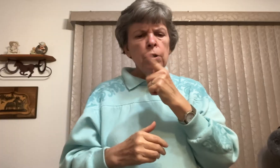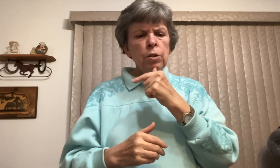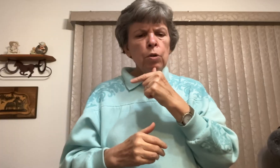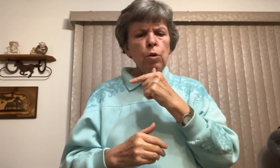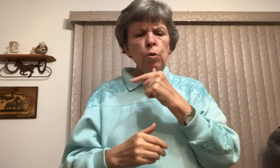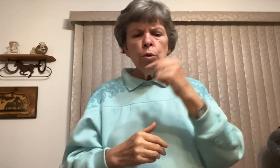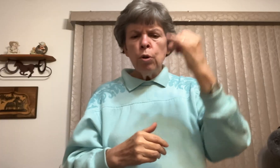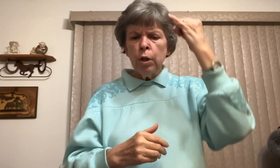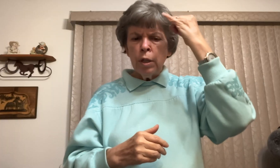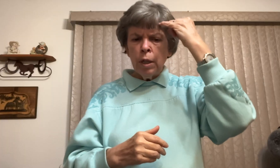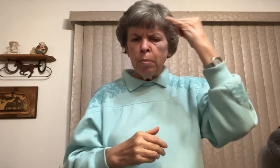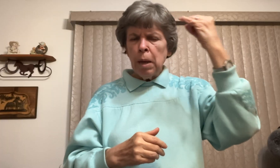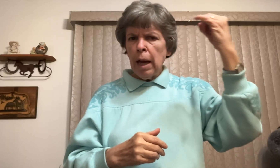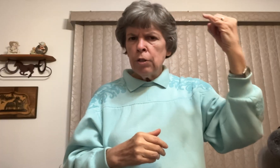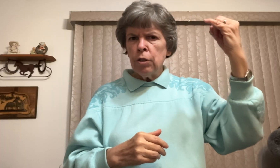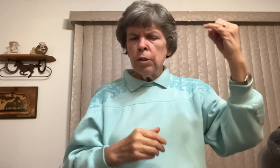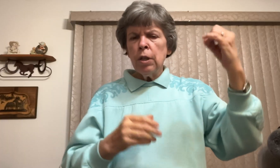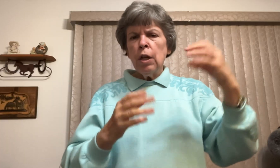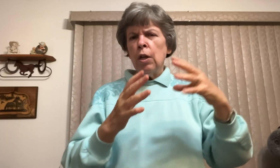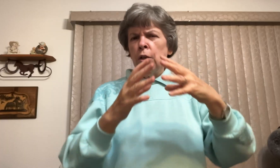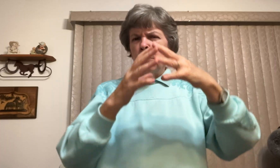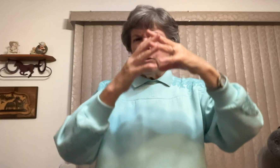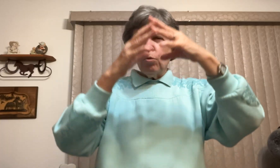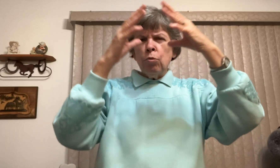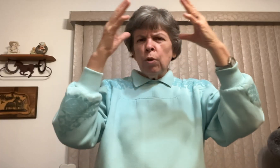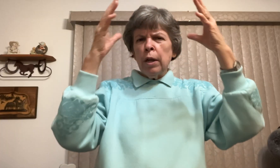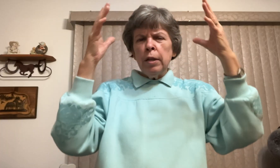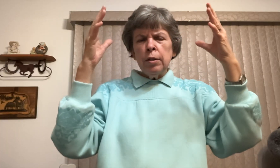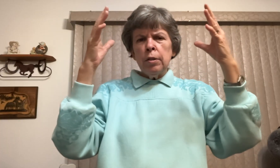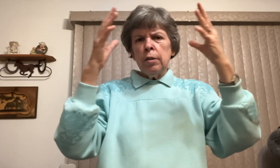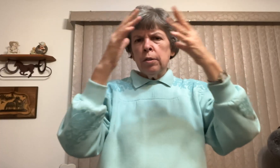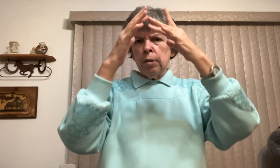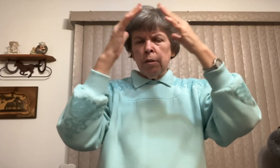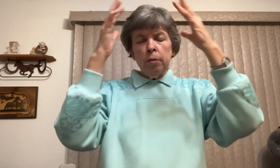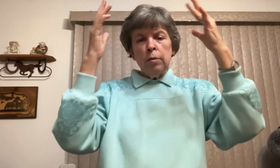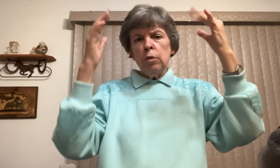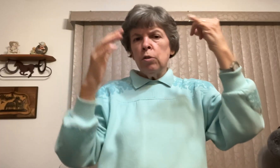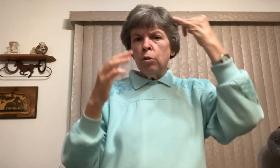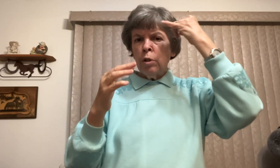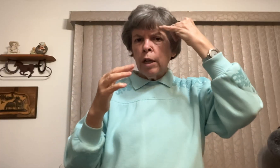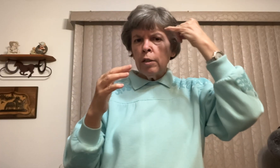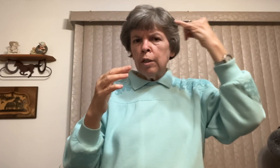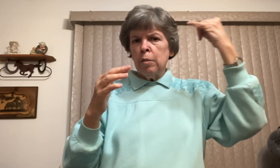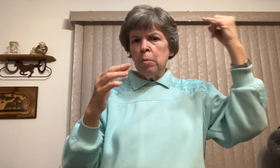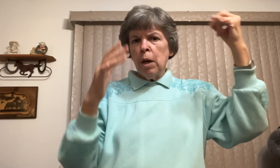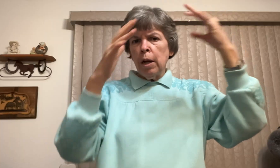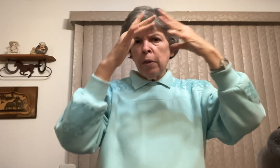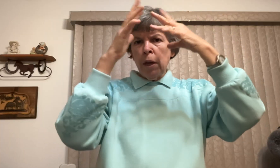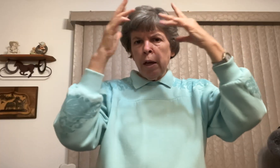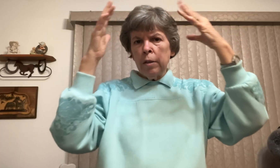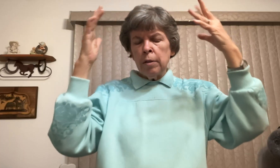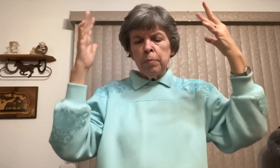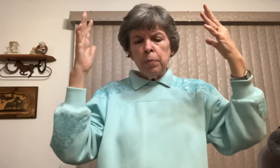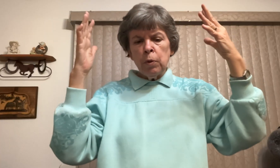So who could imagine? So great, and you could actually combine that.